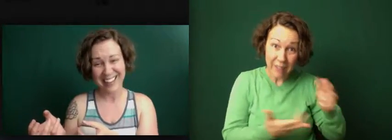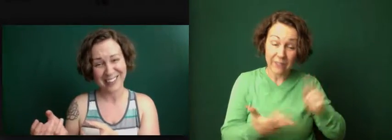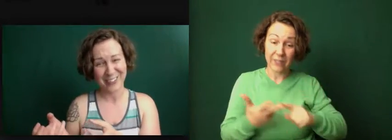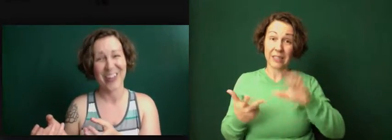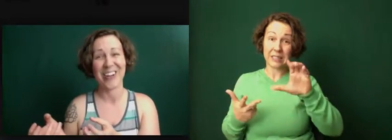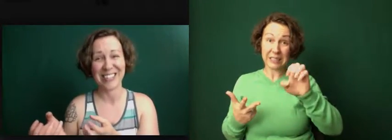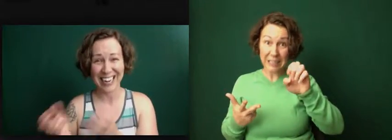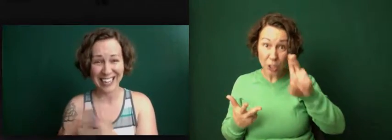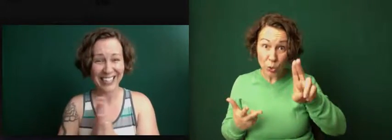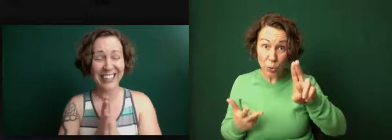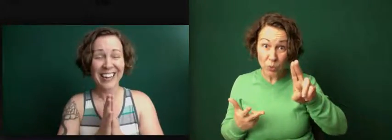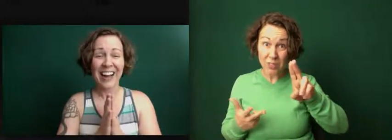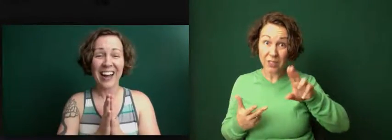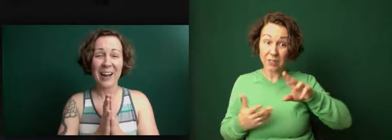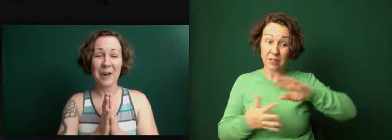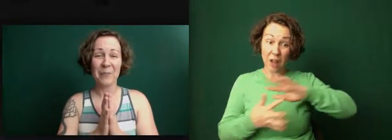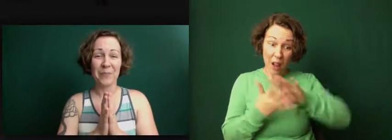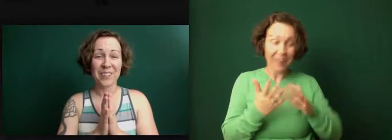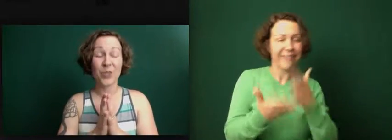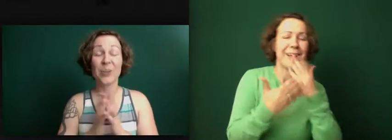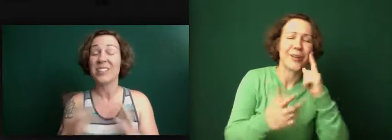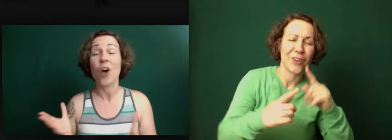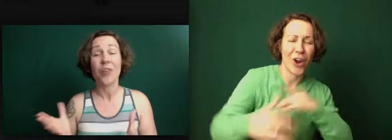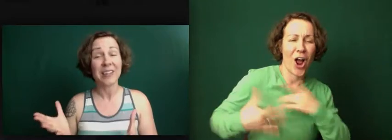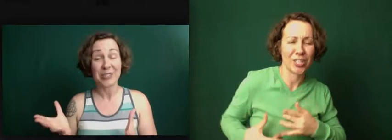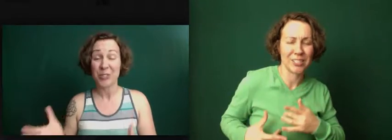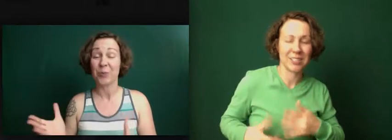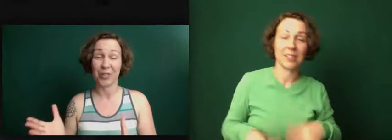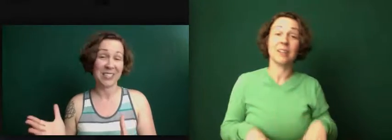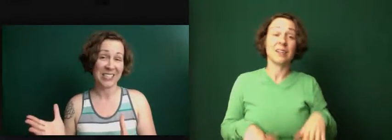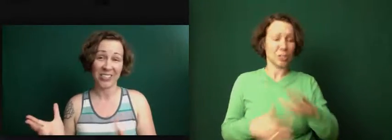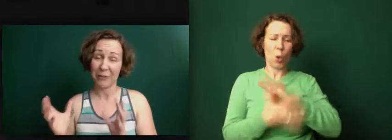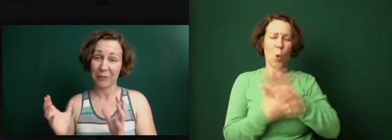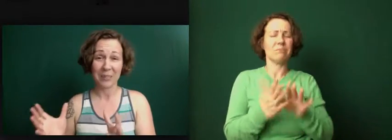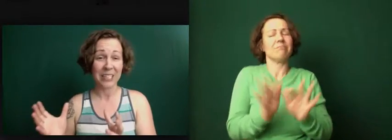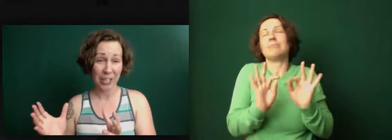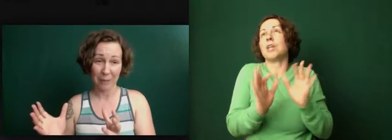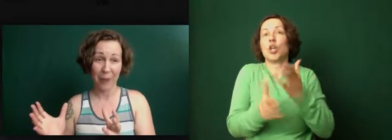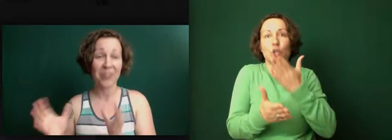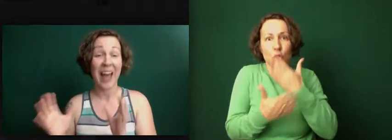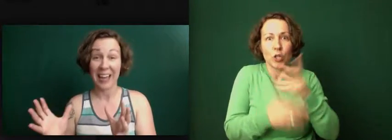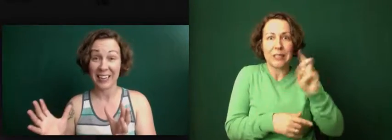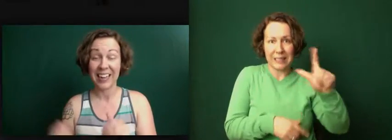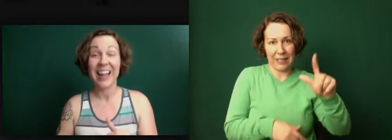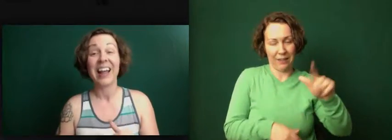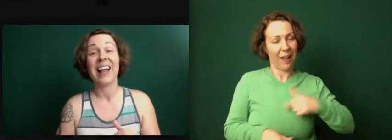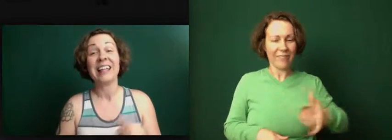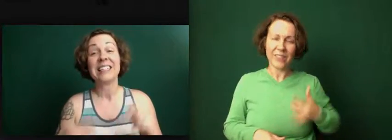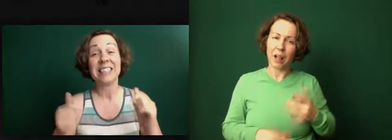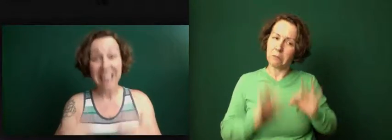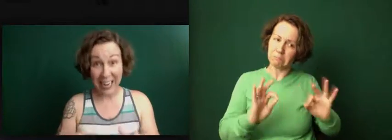who want it. Thanks for the hearts, Danny. So it's already a super good deal. I feel really good about